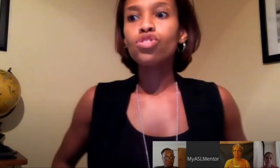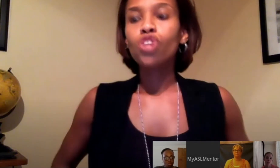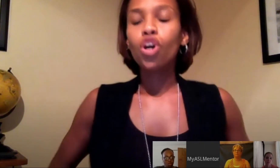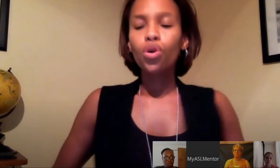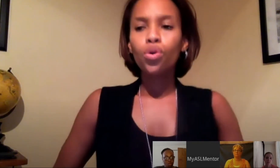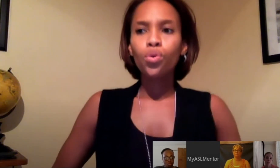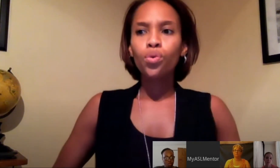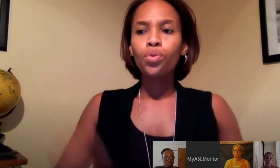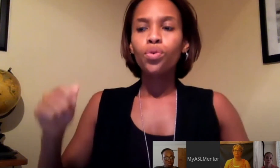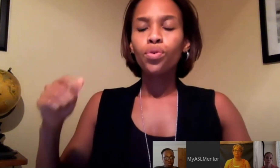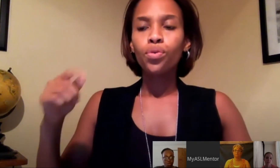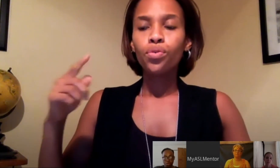So